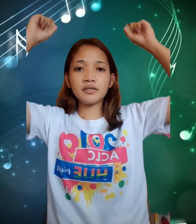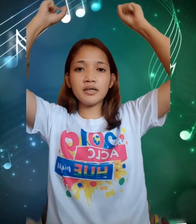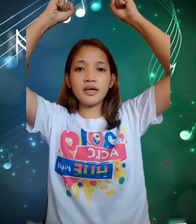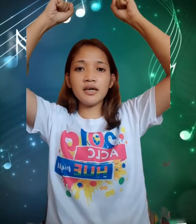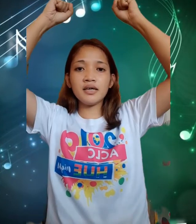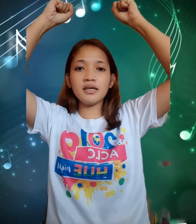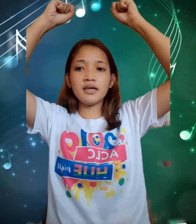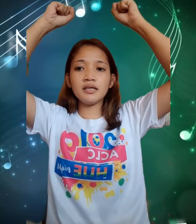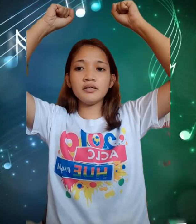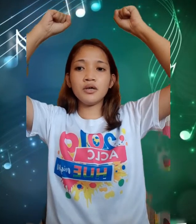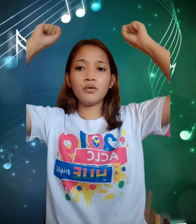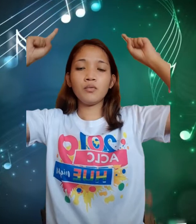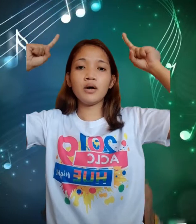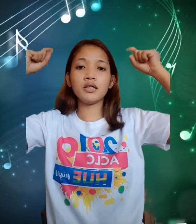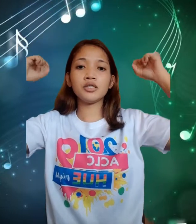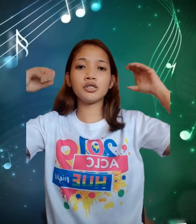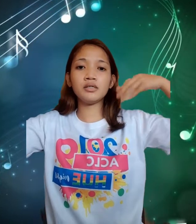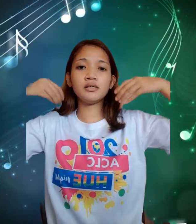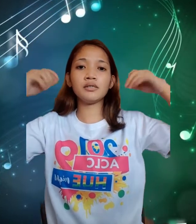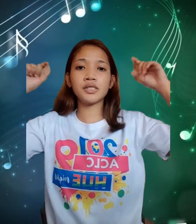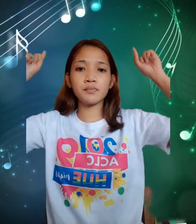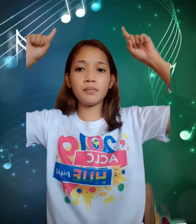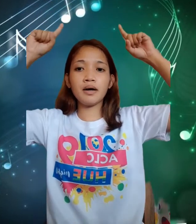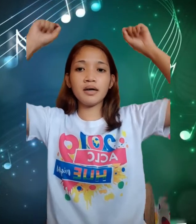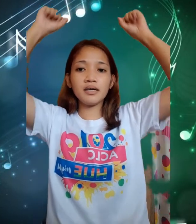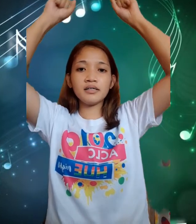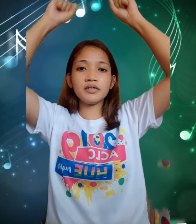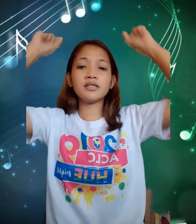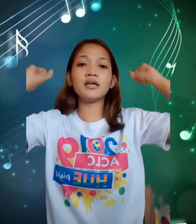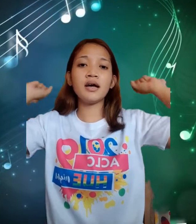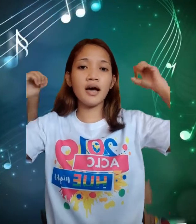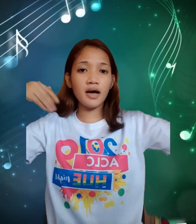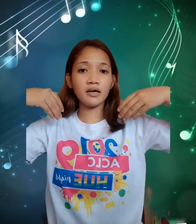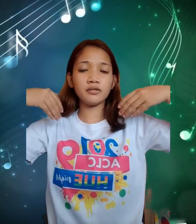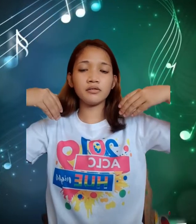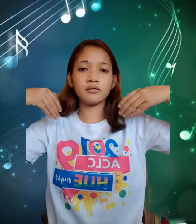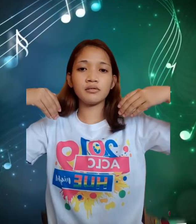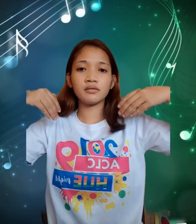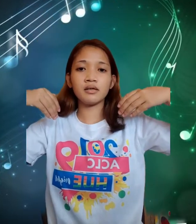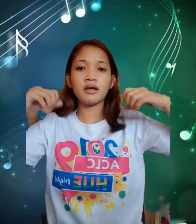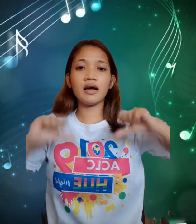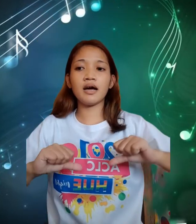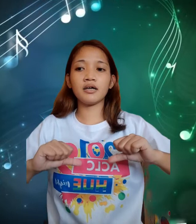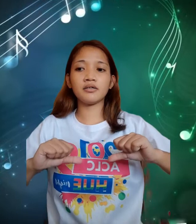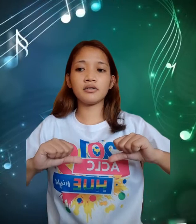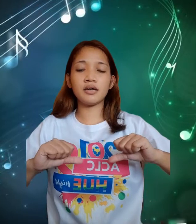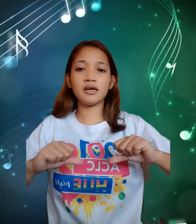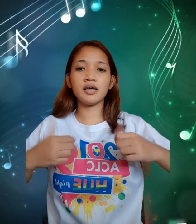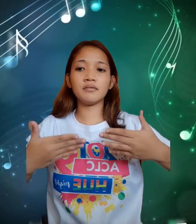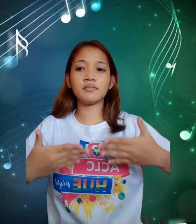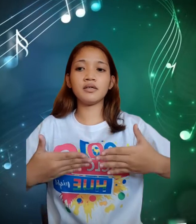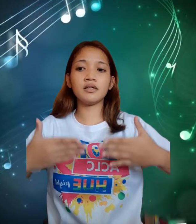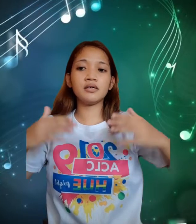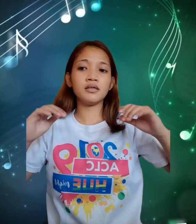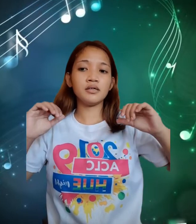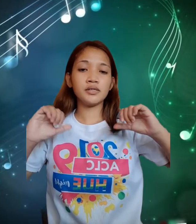the rain and washed the spider out. Out